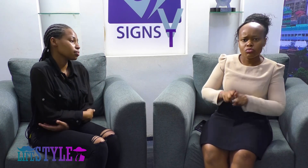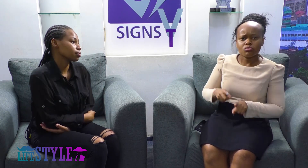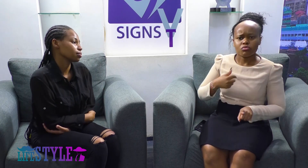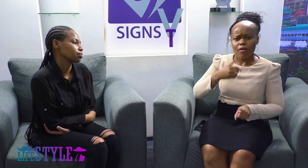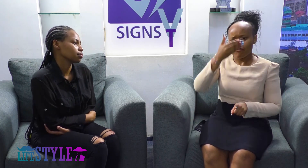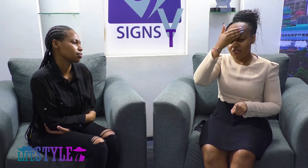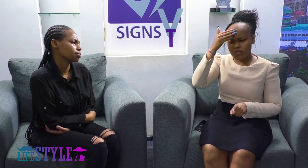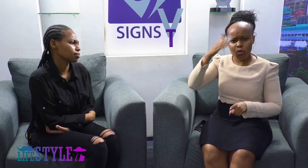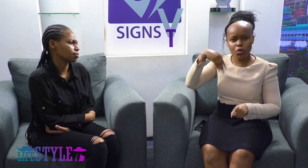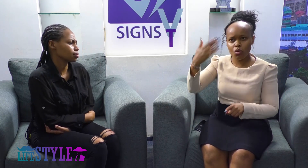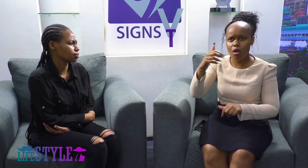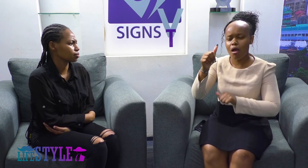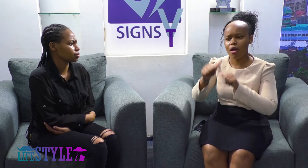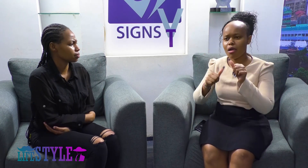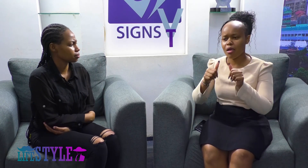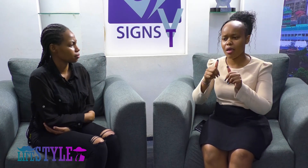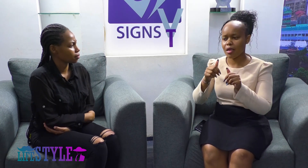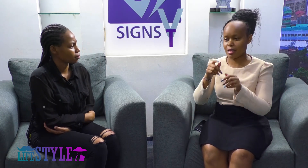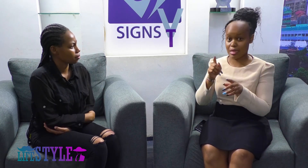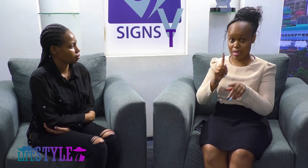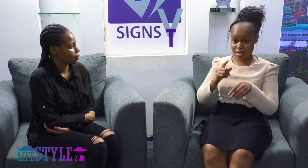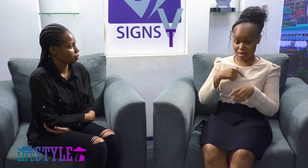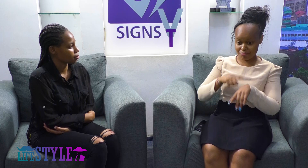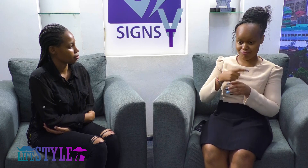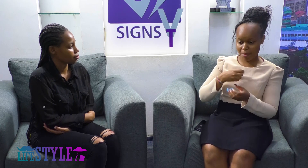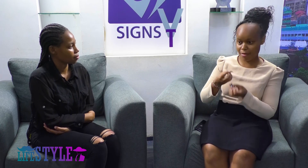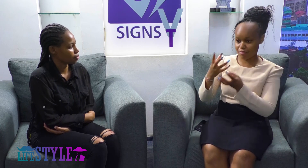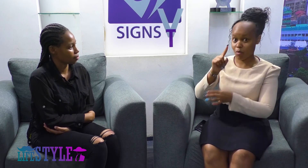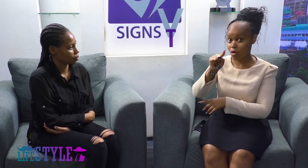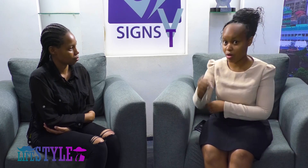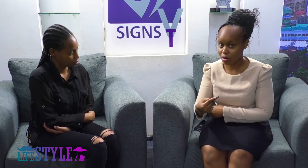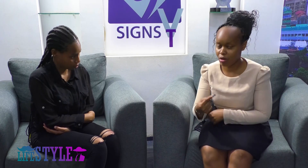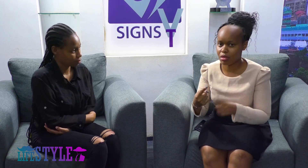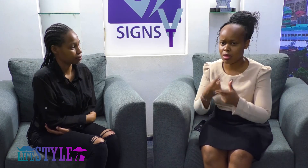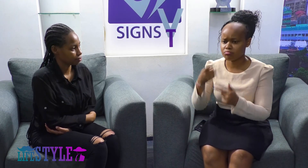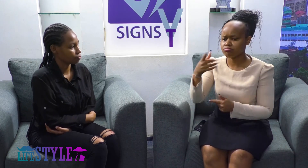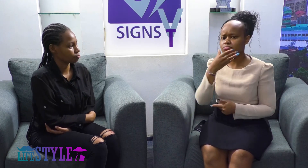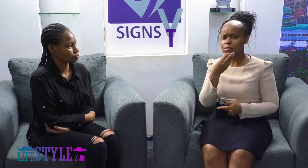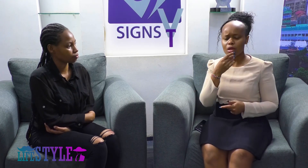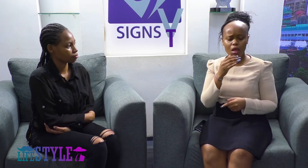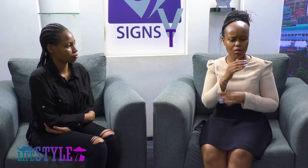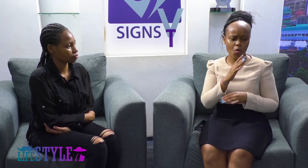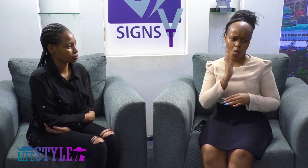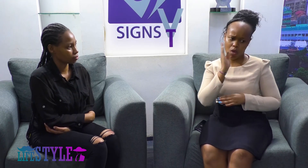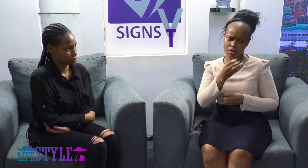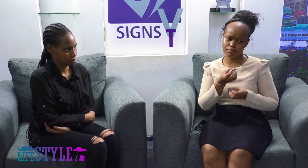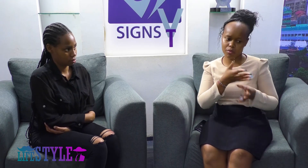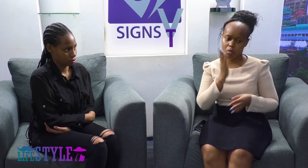when I enter the matatu, I always confirm with my neighbor if the conductor has given me the right price.